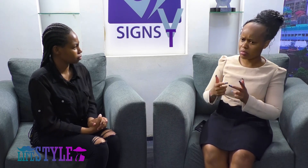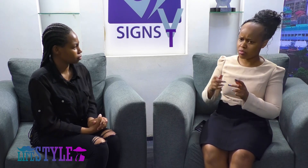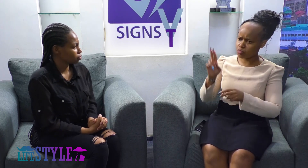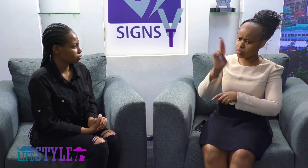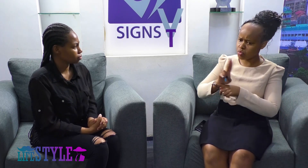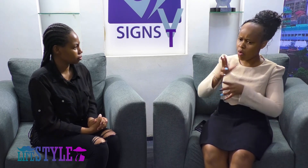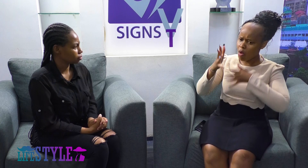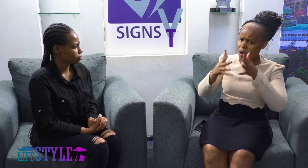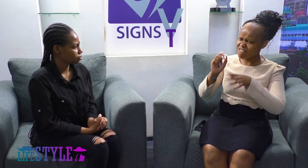I told you